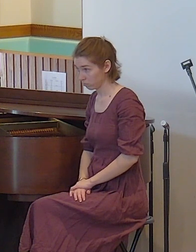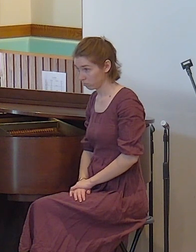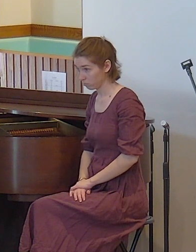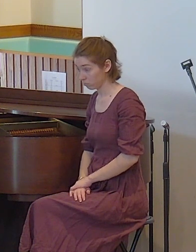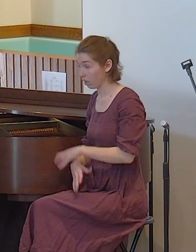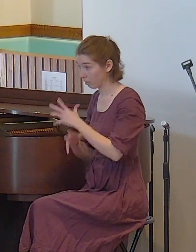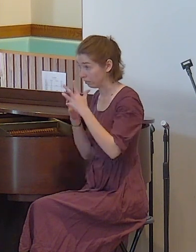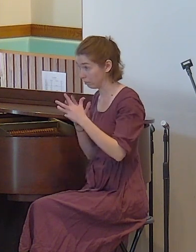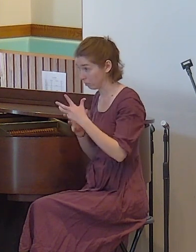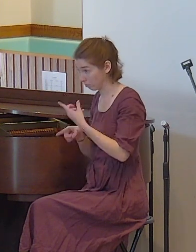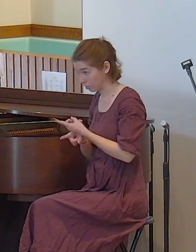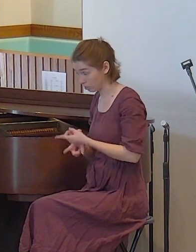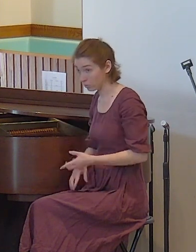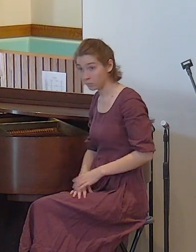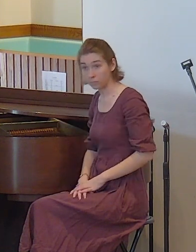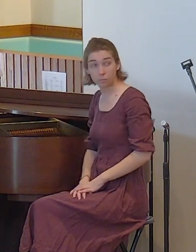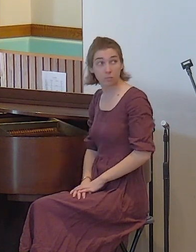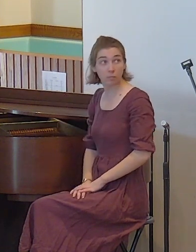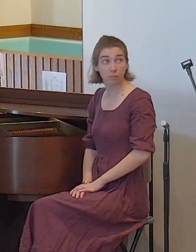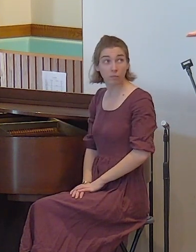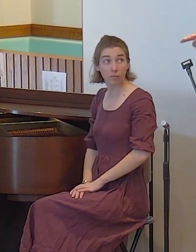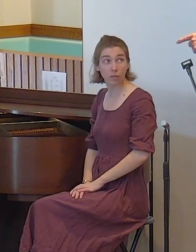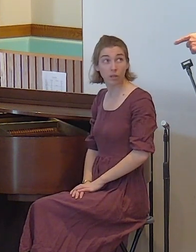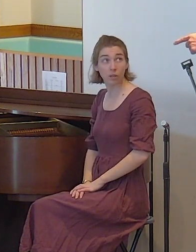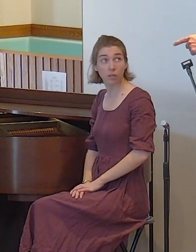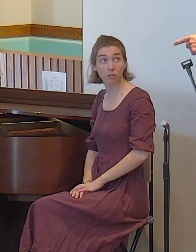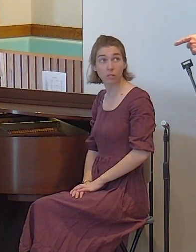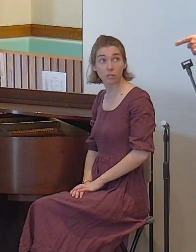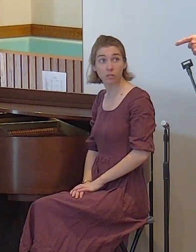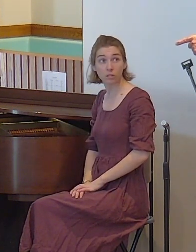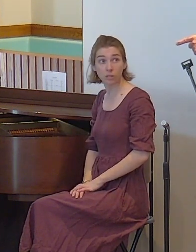A lot. What did he know?